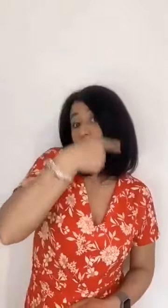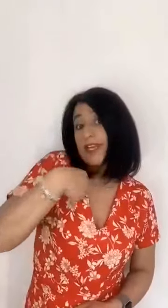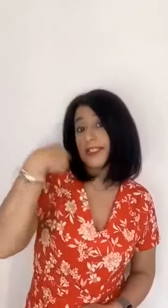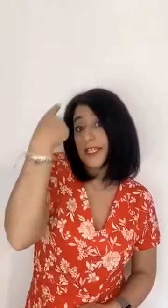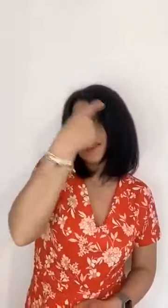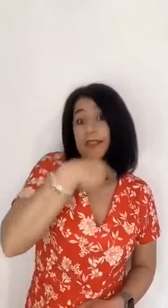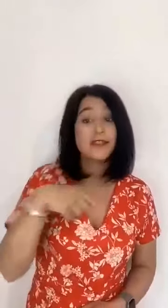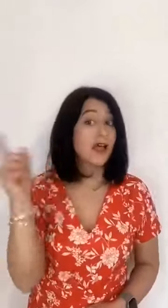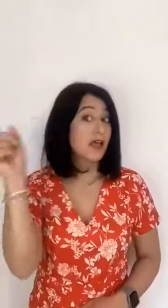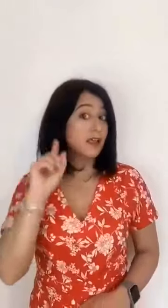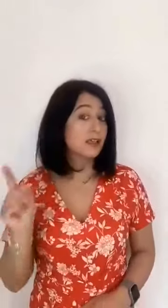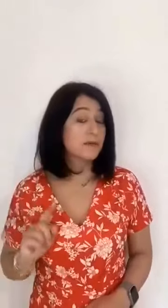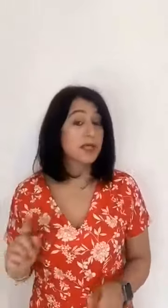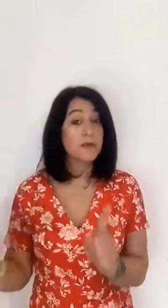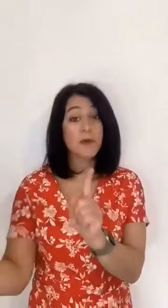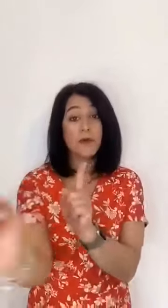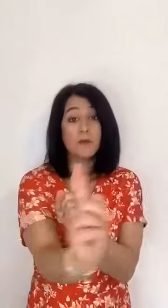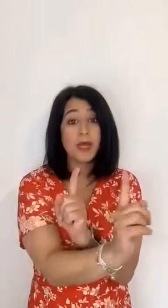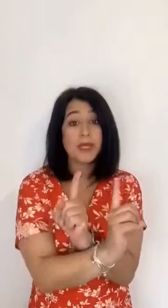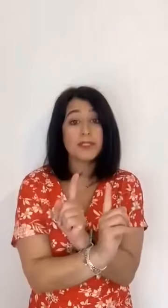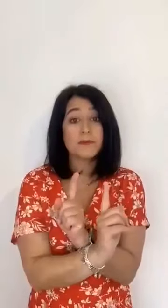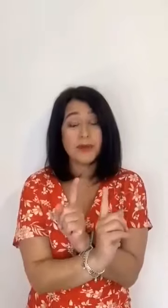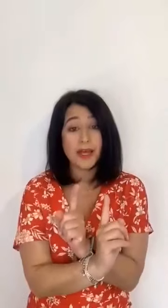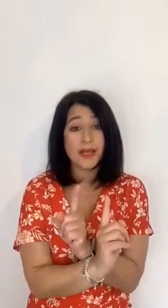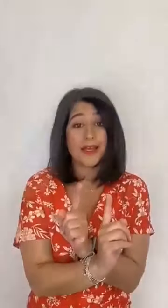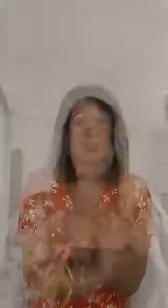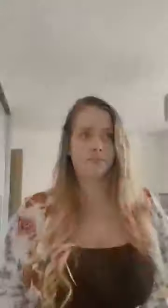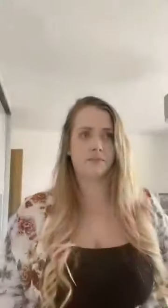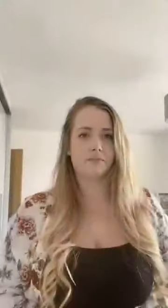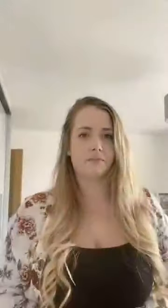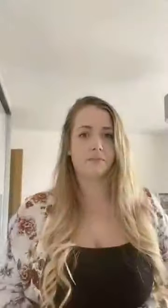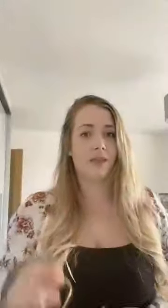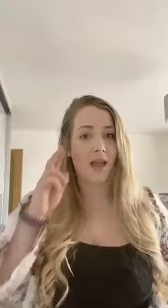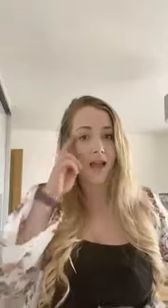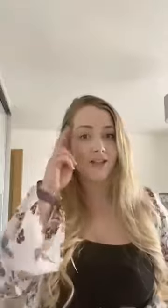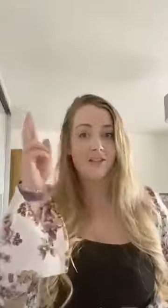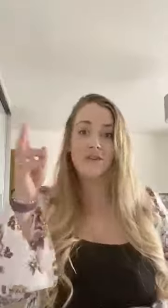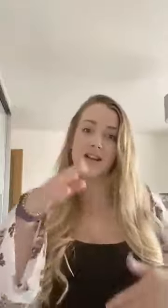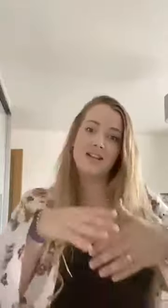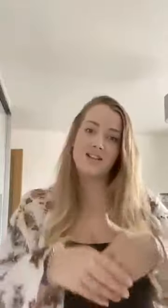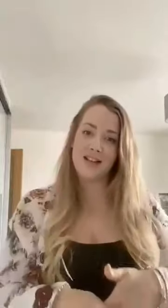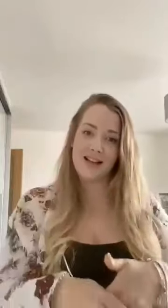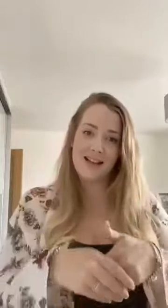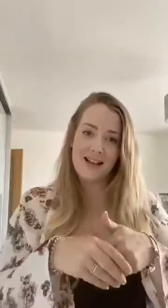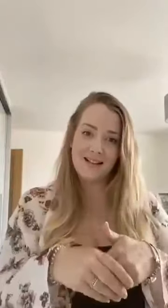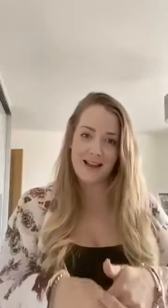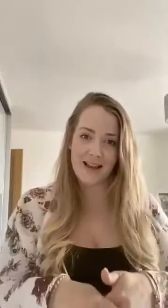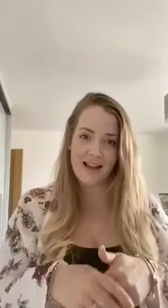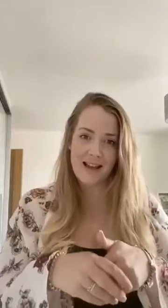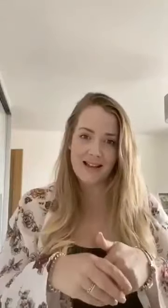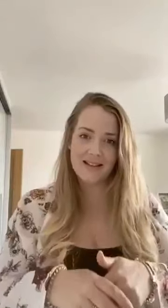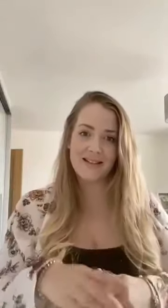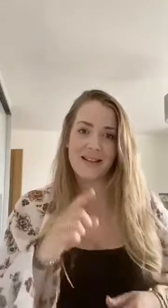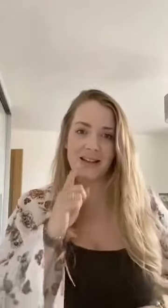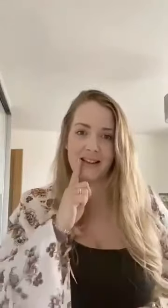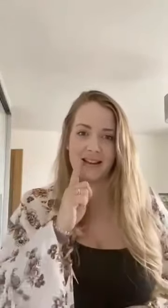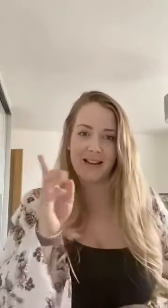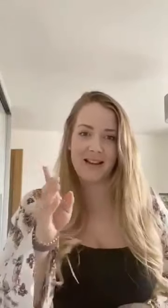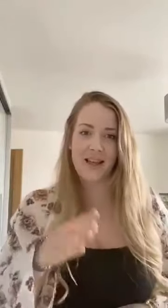the faces Of people passing by I see friends shaking hands Saying, how